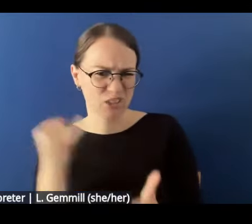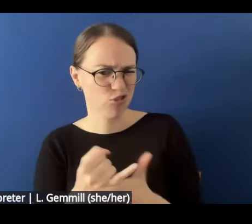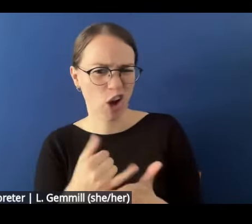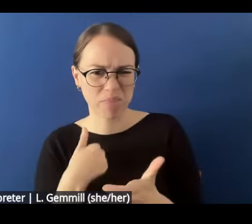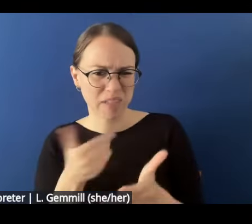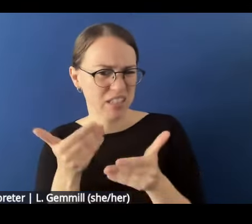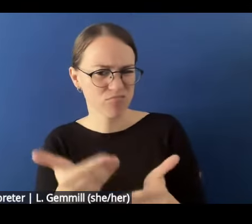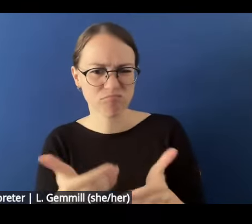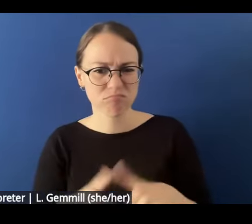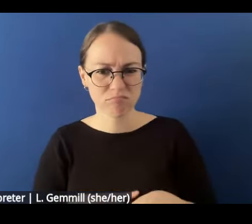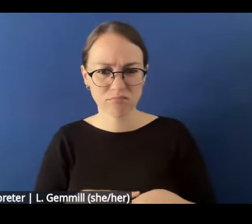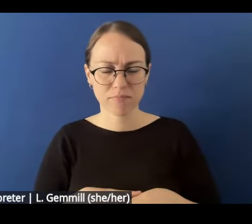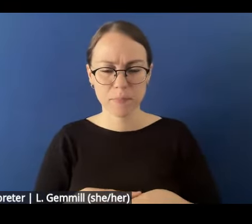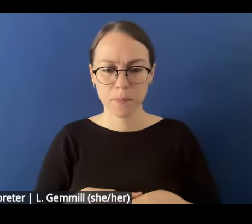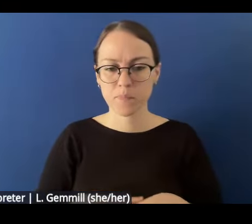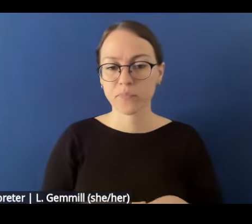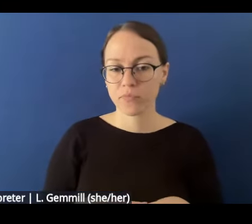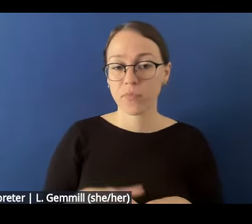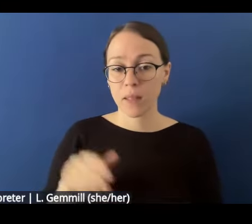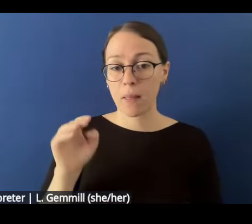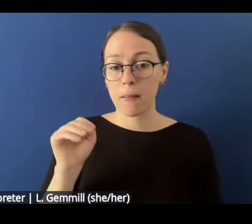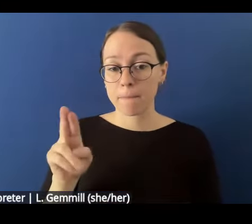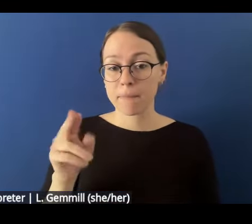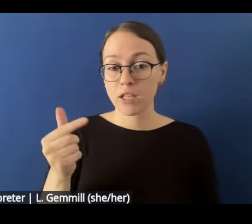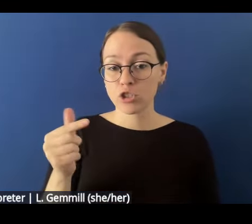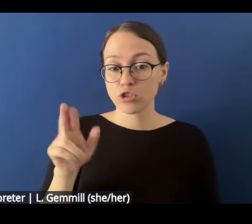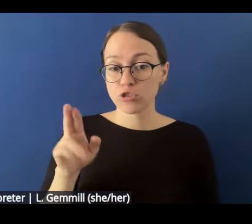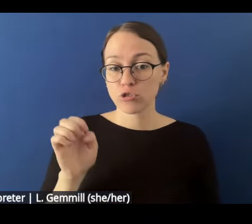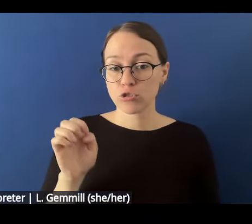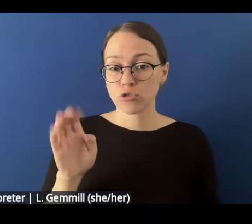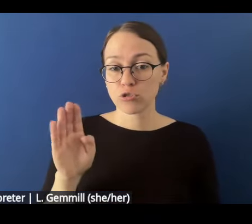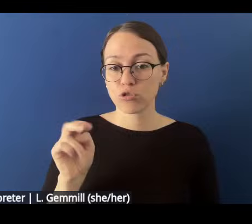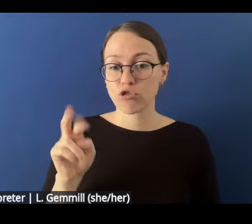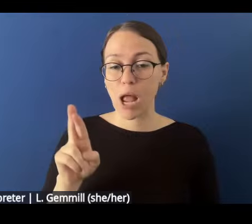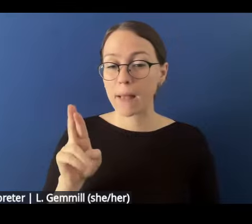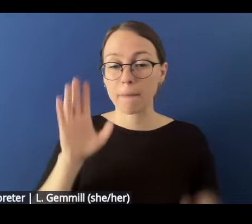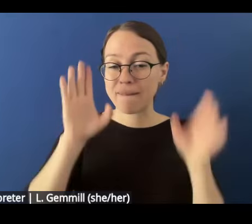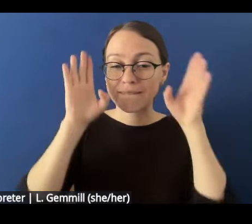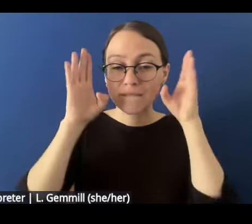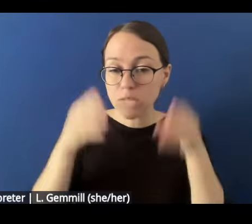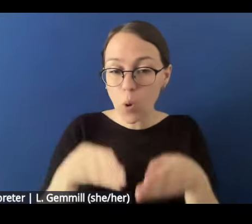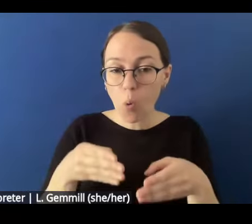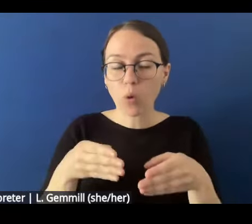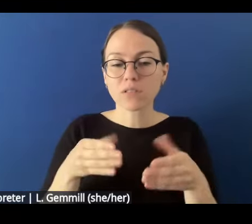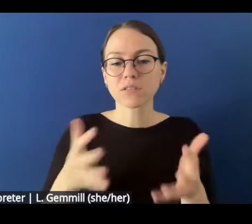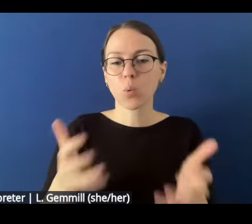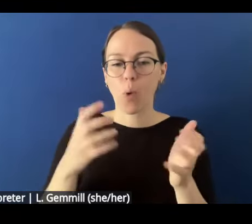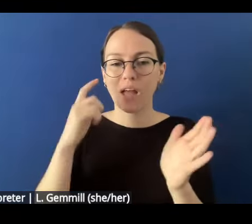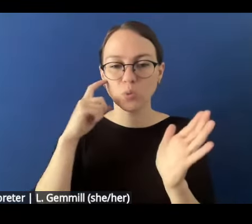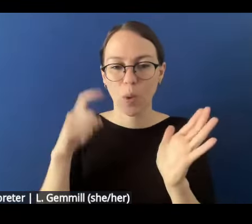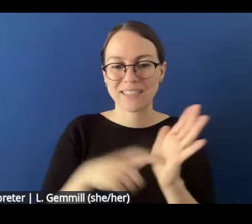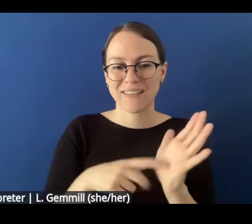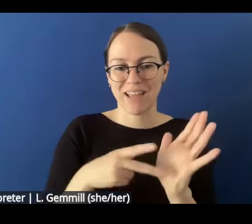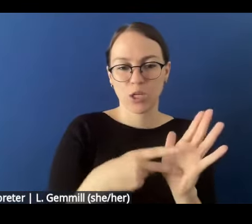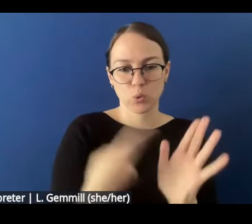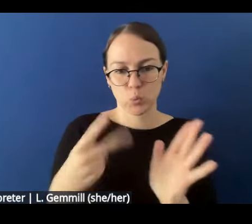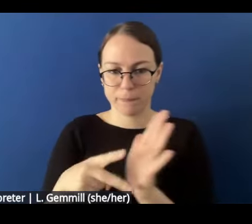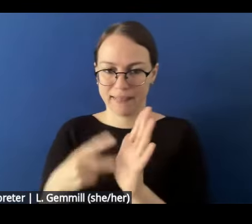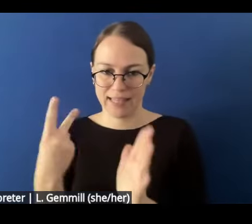one of the things that Mr. Grebner is focusing on is the ability to identify duplicates. Hmm. And